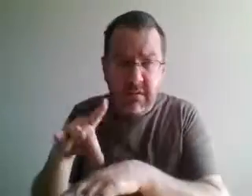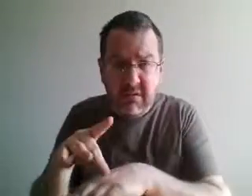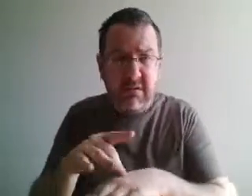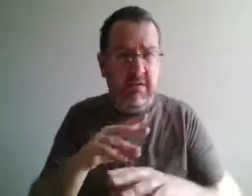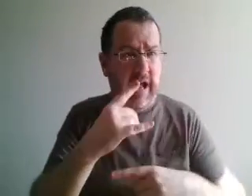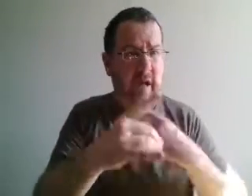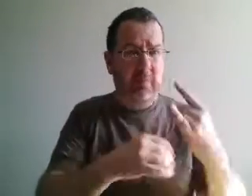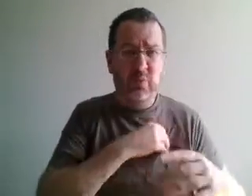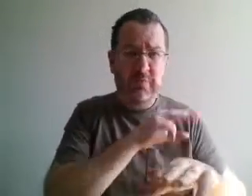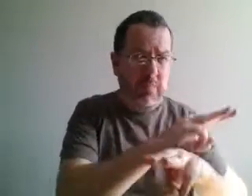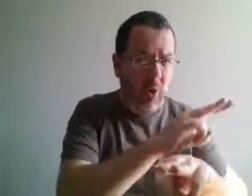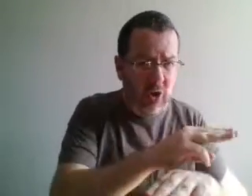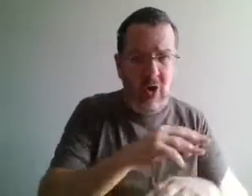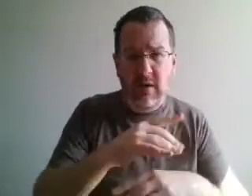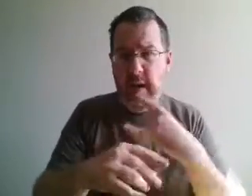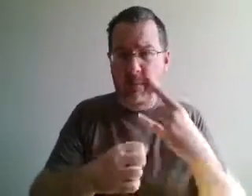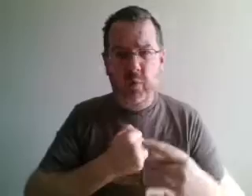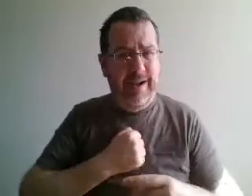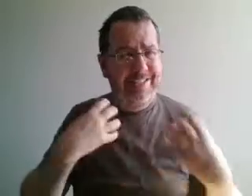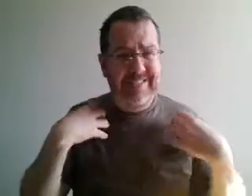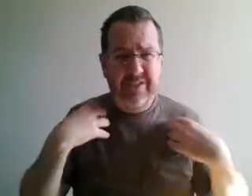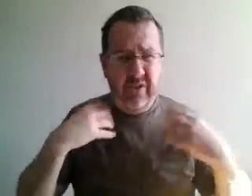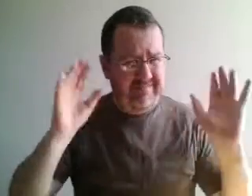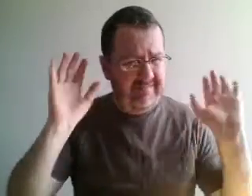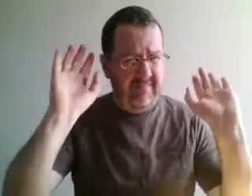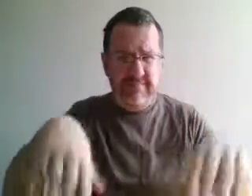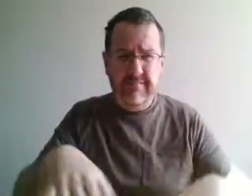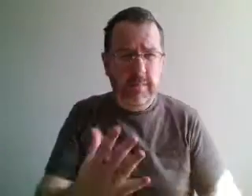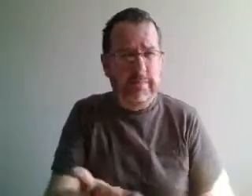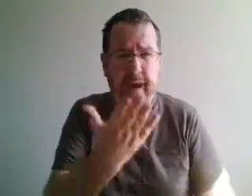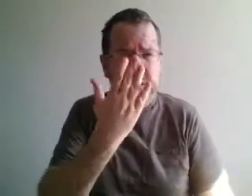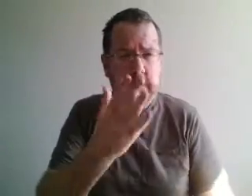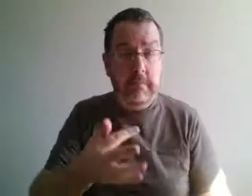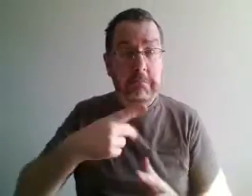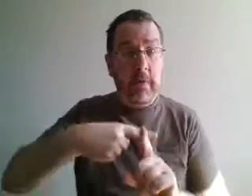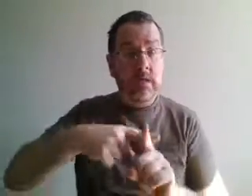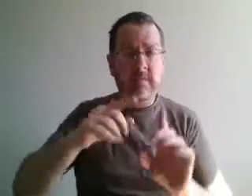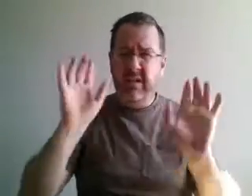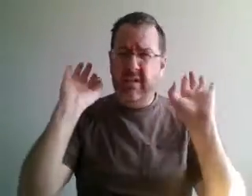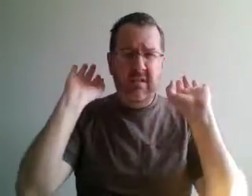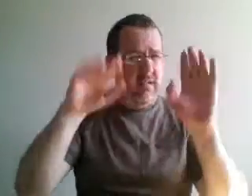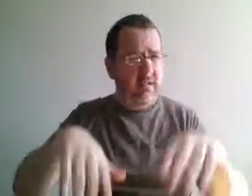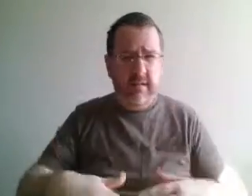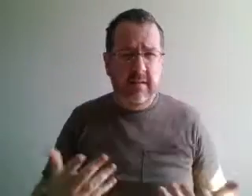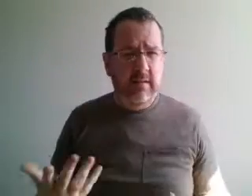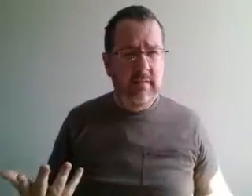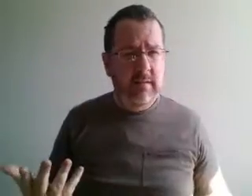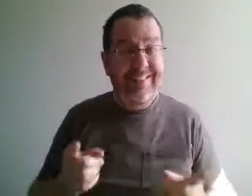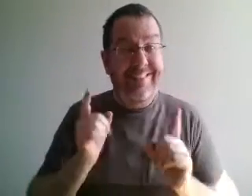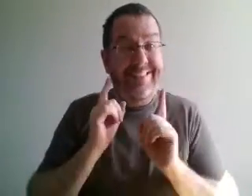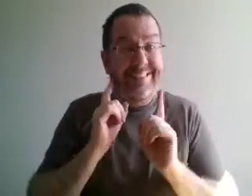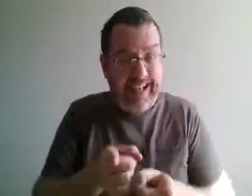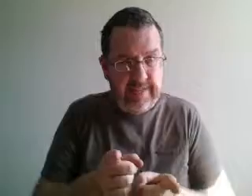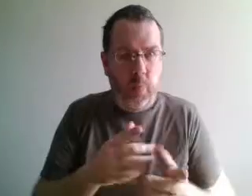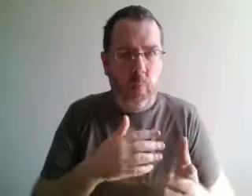or my sister. So don't be embarrassed. This is part of what we're trying to deal with now. So